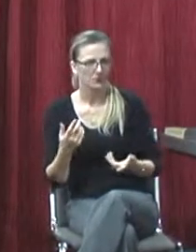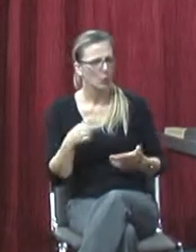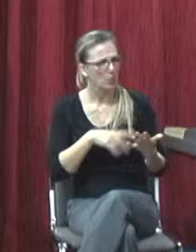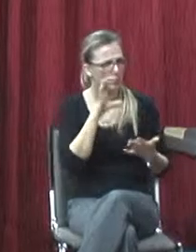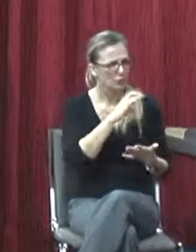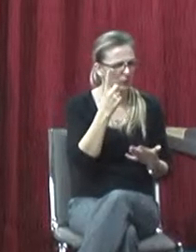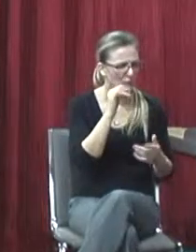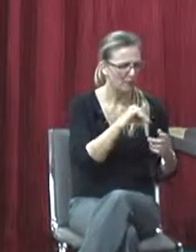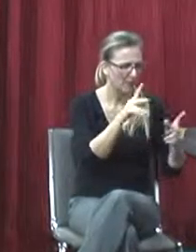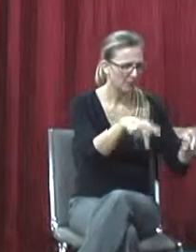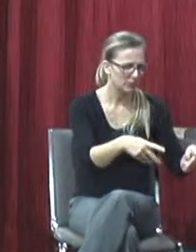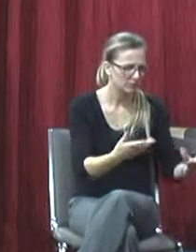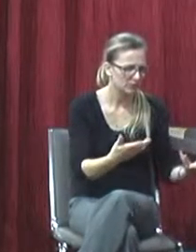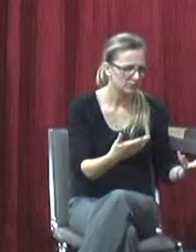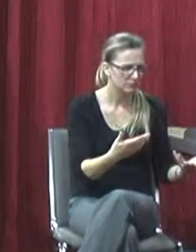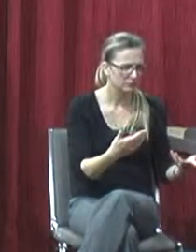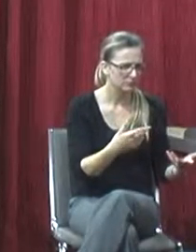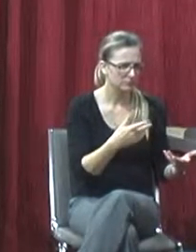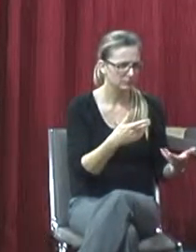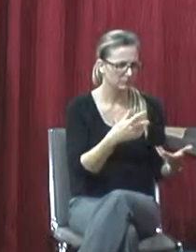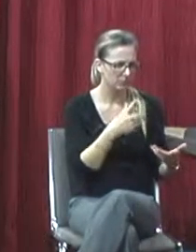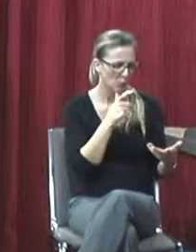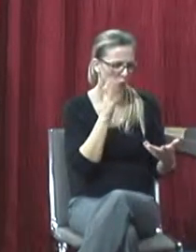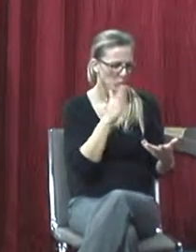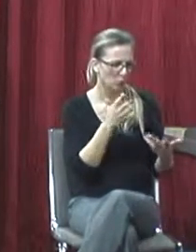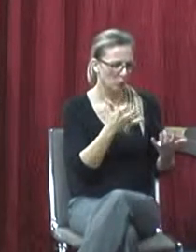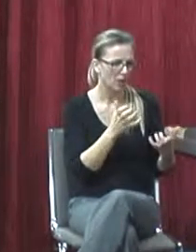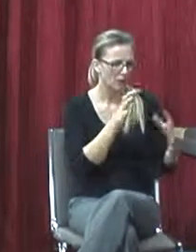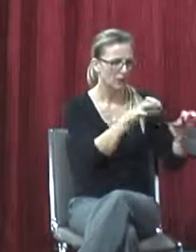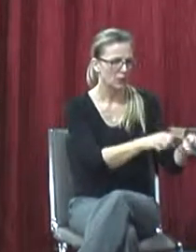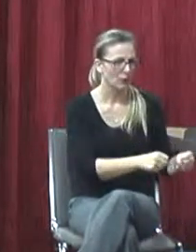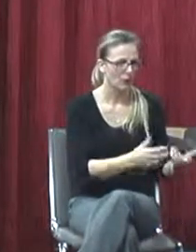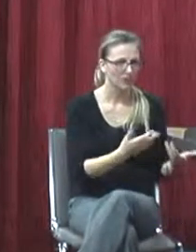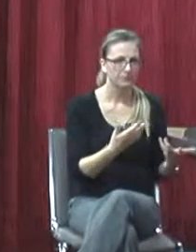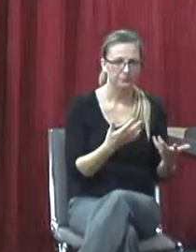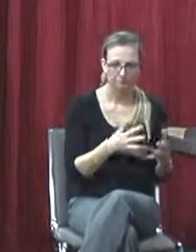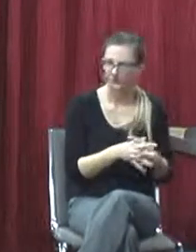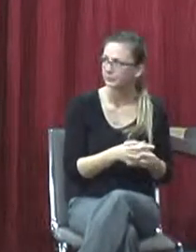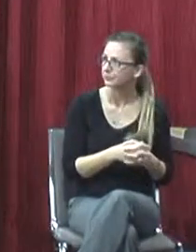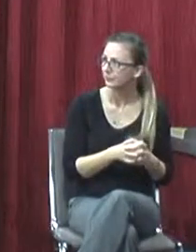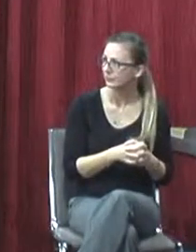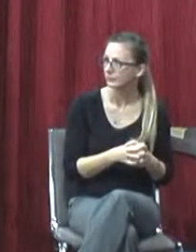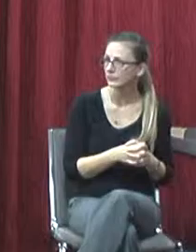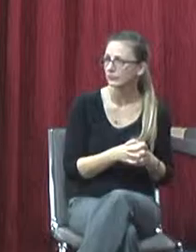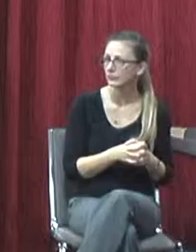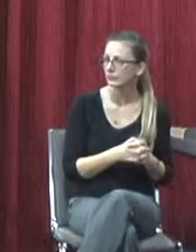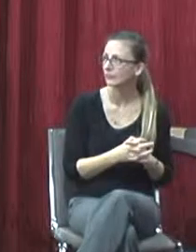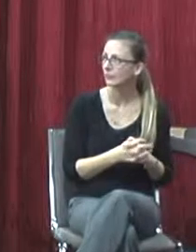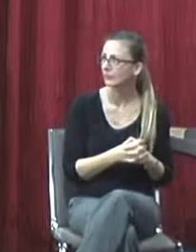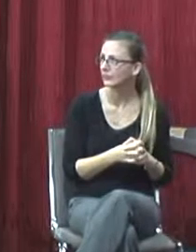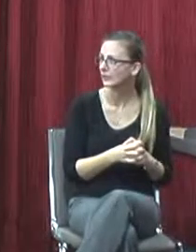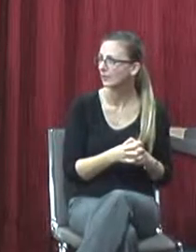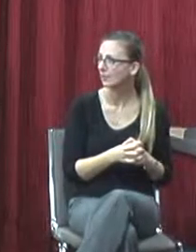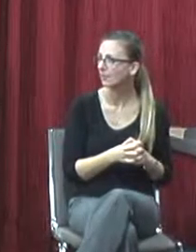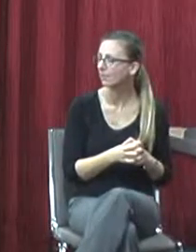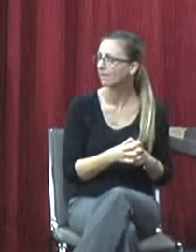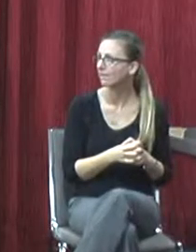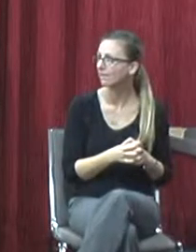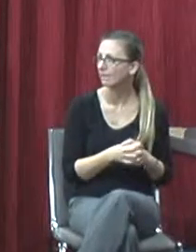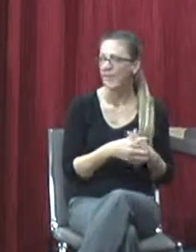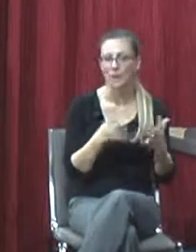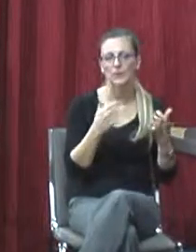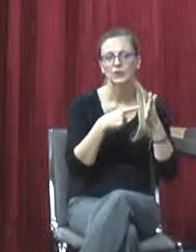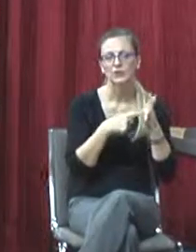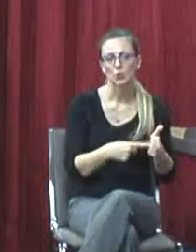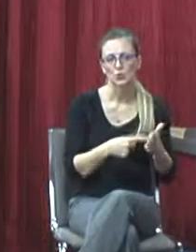person that you'd be willing to put in charge of your affairs? So in the interest of time, in past times I've asked the people who participate, but I just want to show